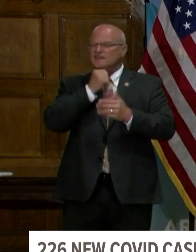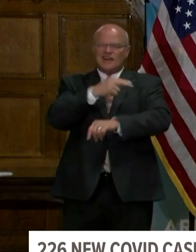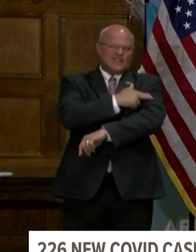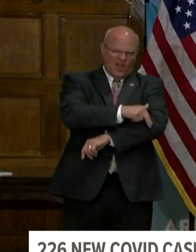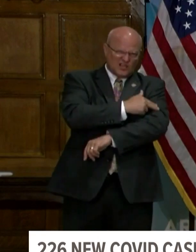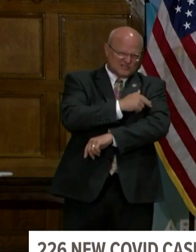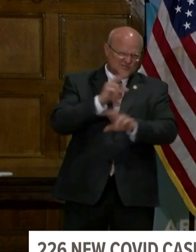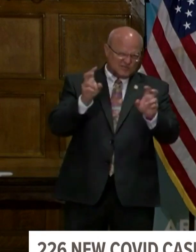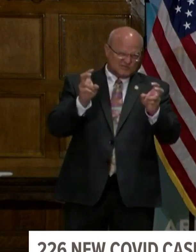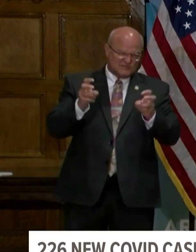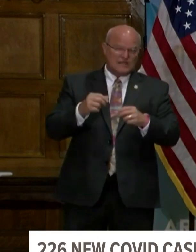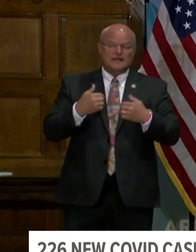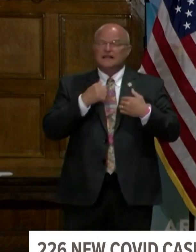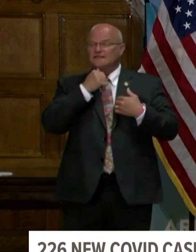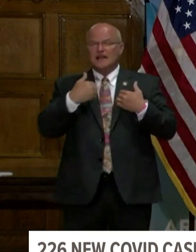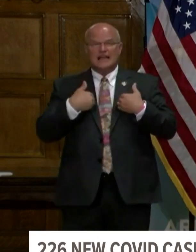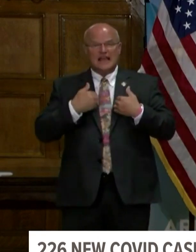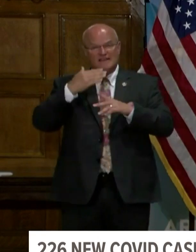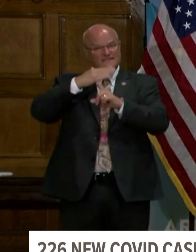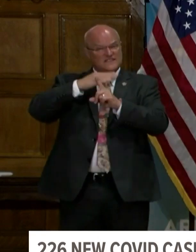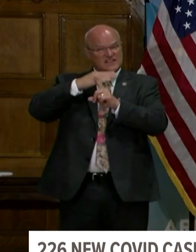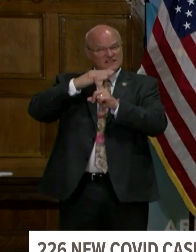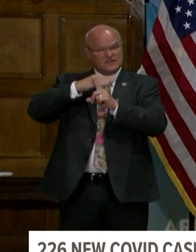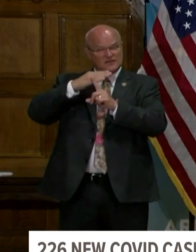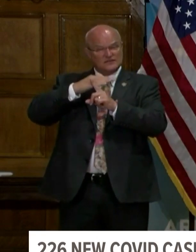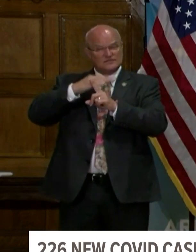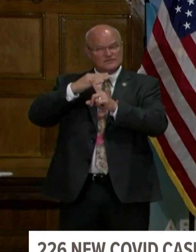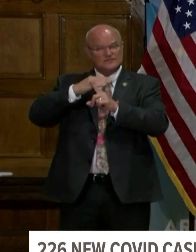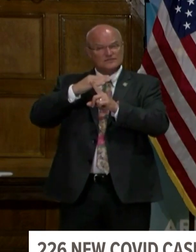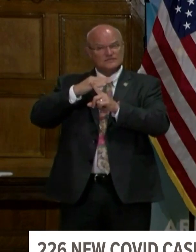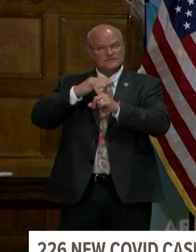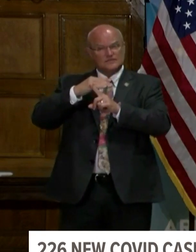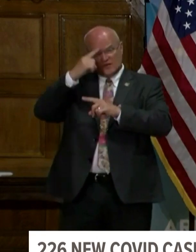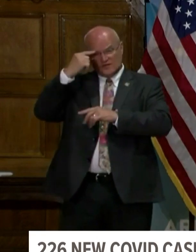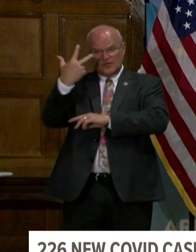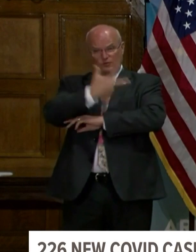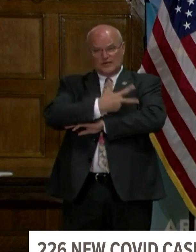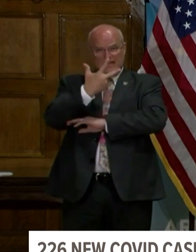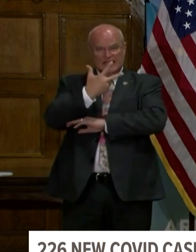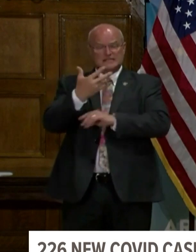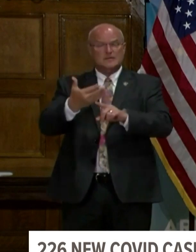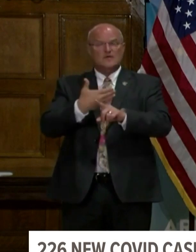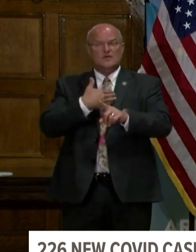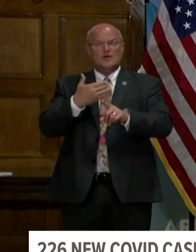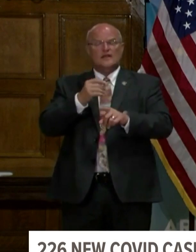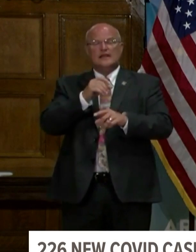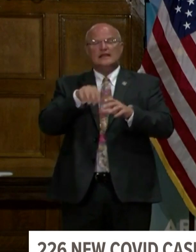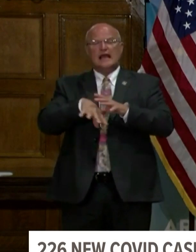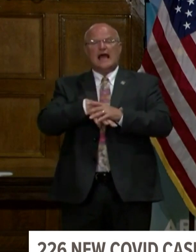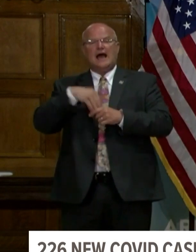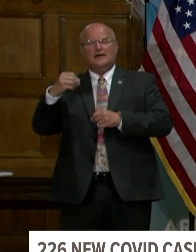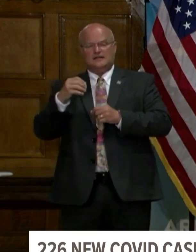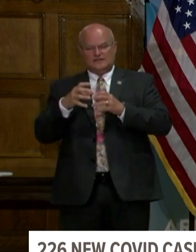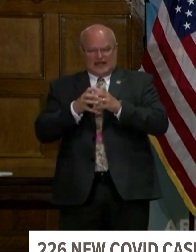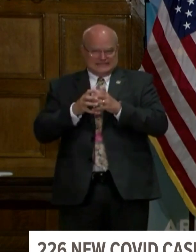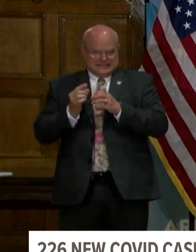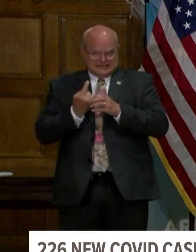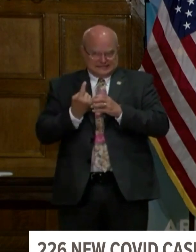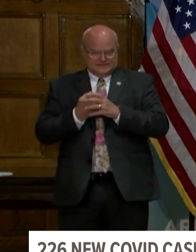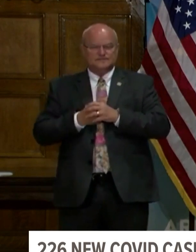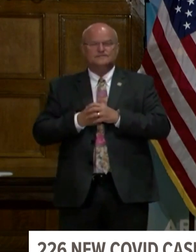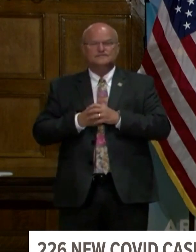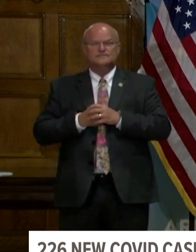the hospital, and they haven't had fever for 3 days before they come off isolation. But